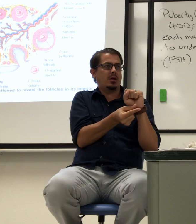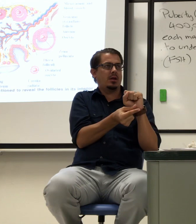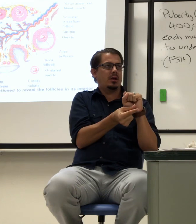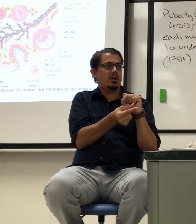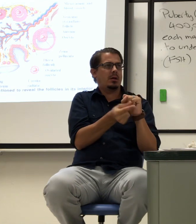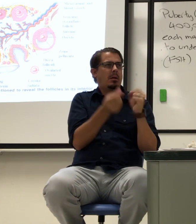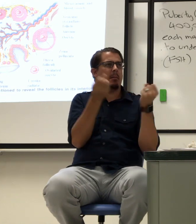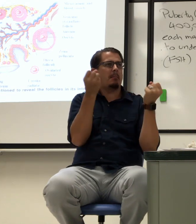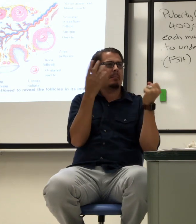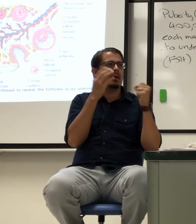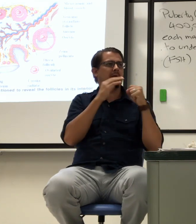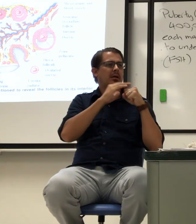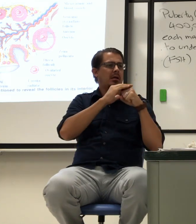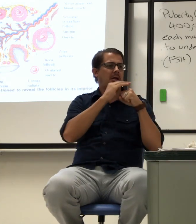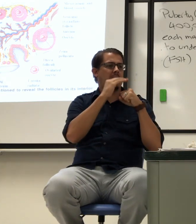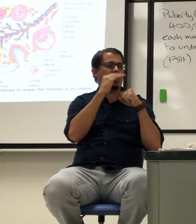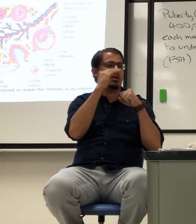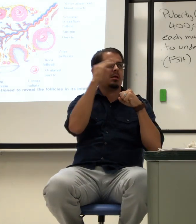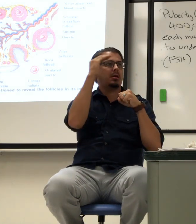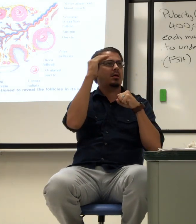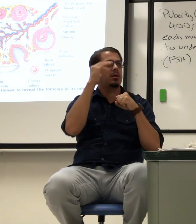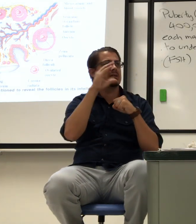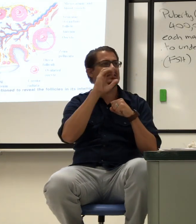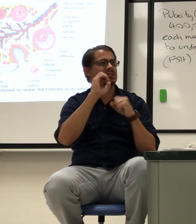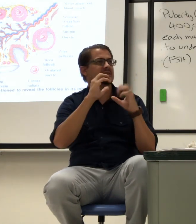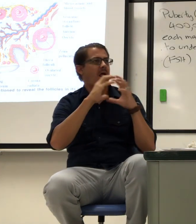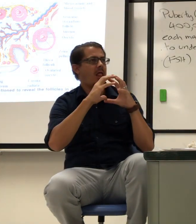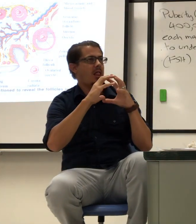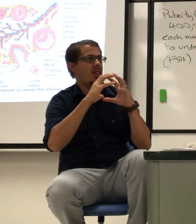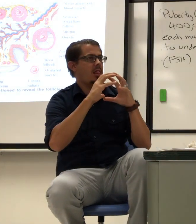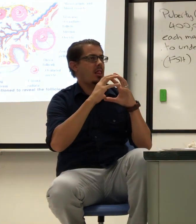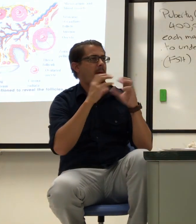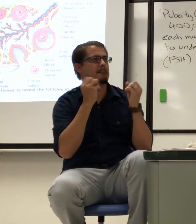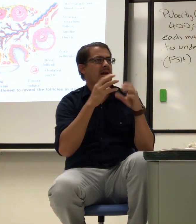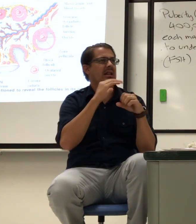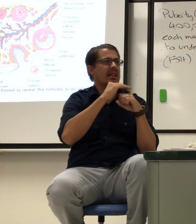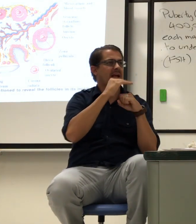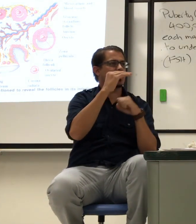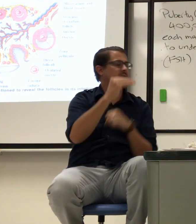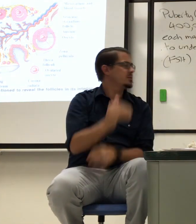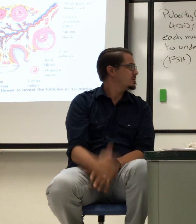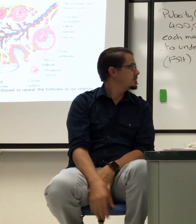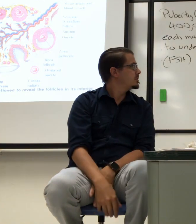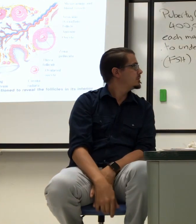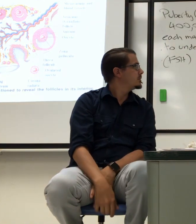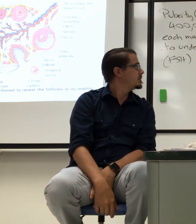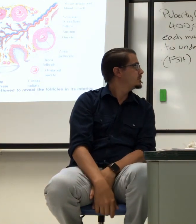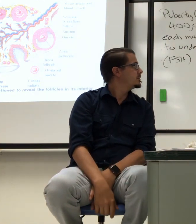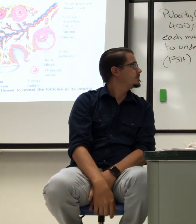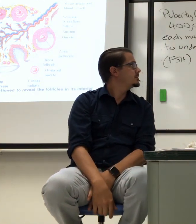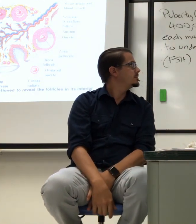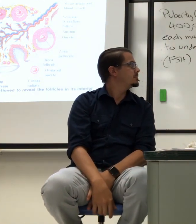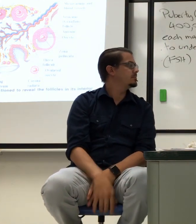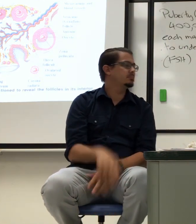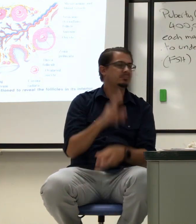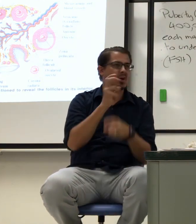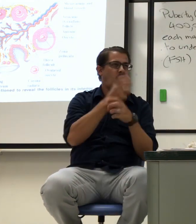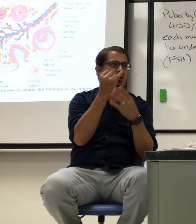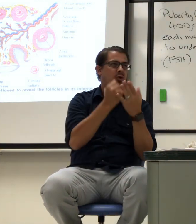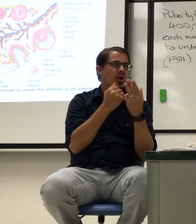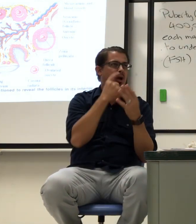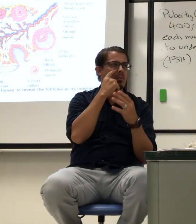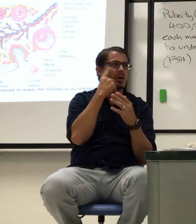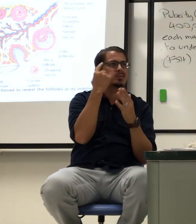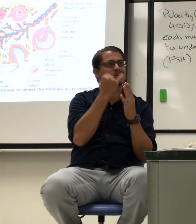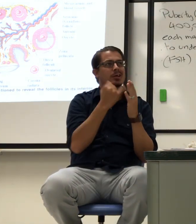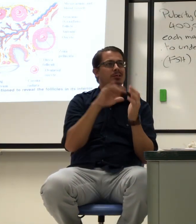You have many layers of cells. It gets kind of hard to draw, but I'll just kind of sketch kind of sort of what we're